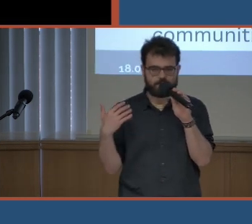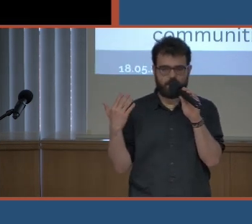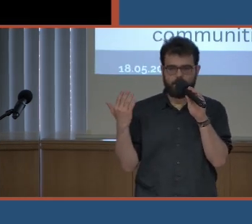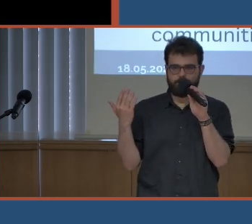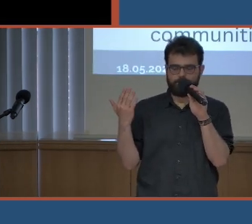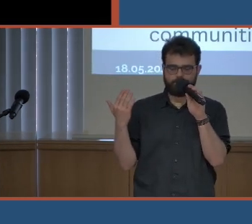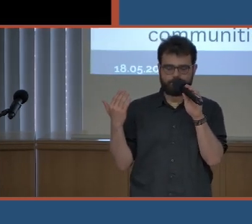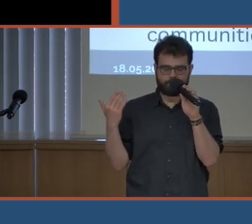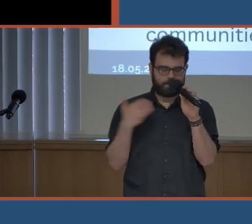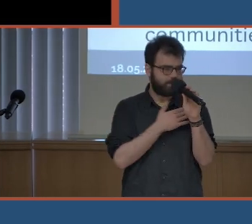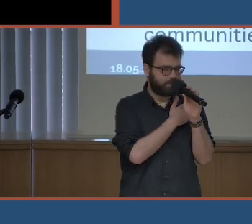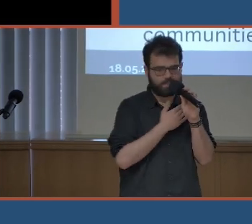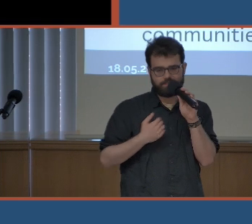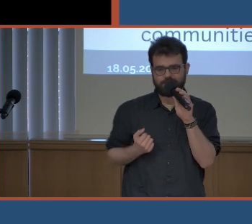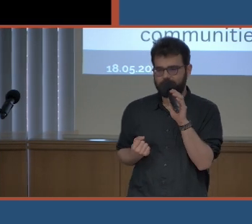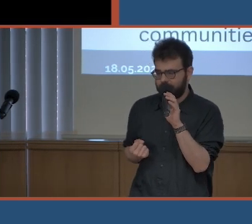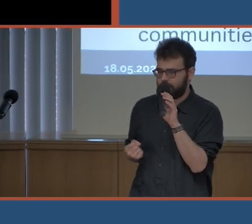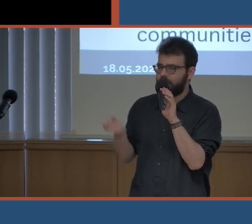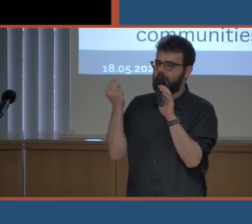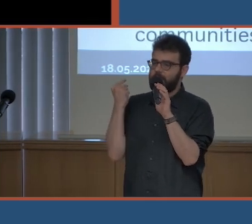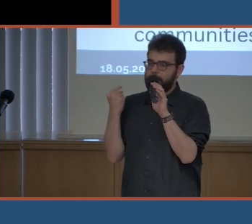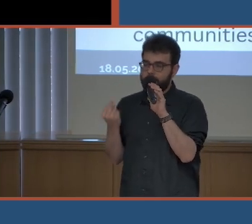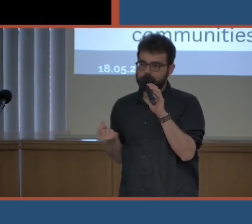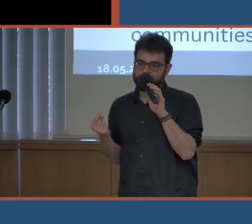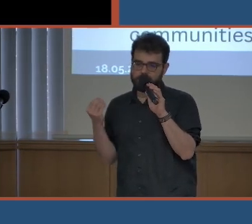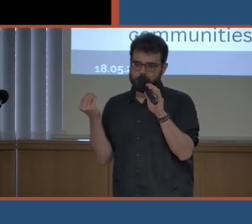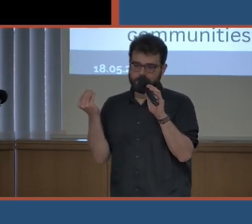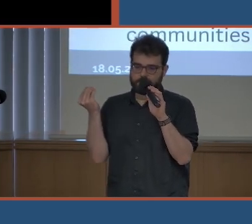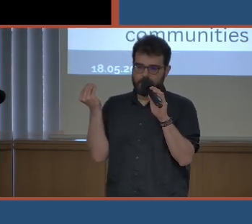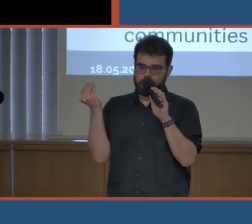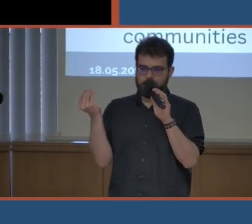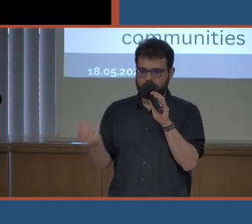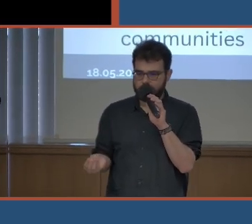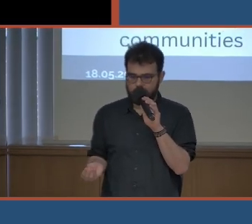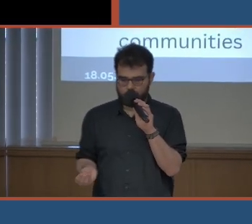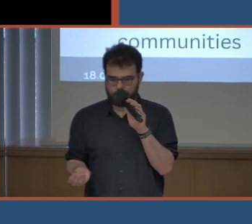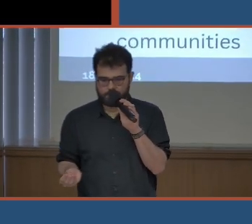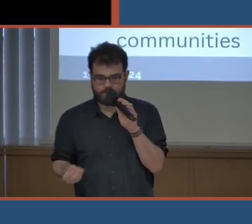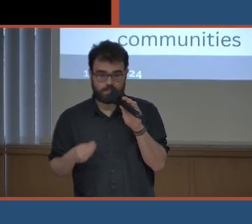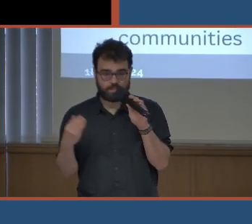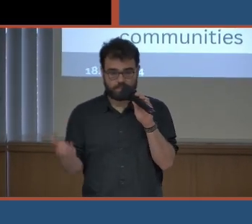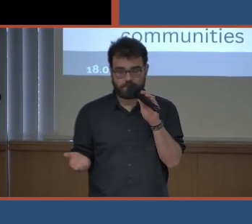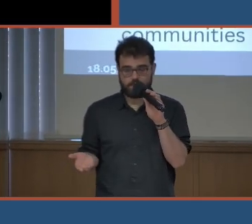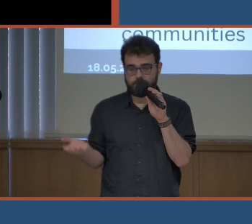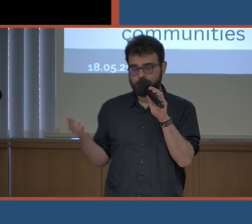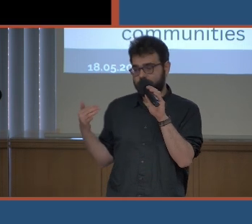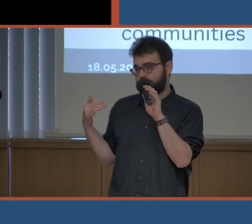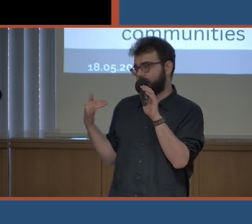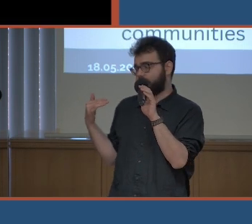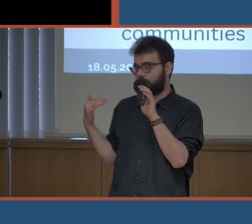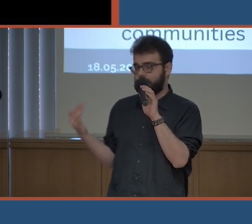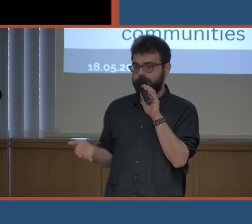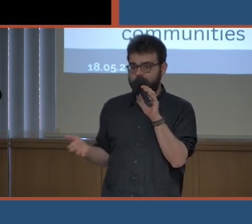there is, I didn't sign it in the video, but there is a sign language in Indonesia which